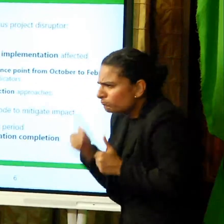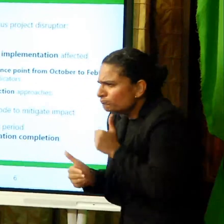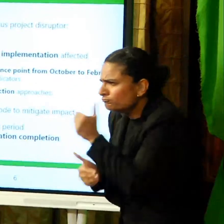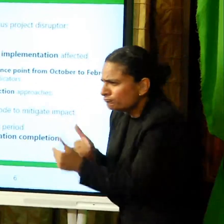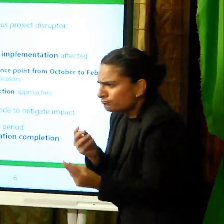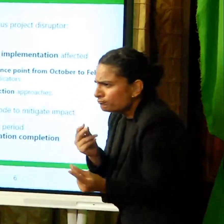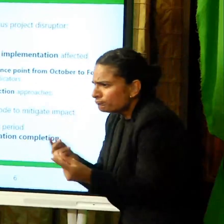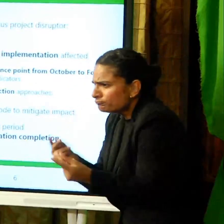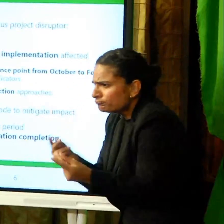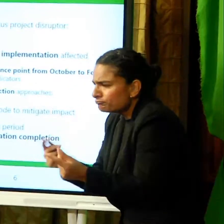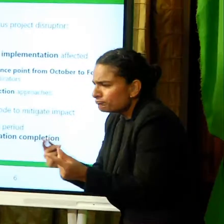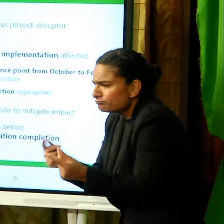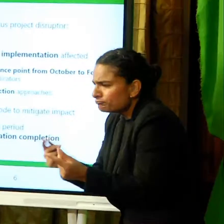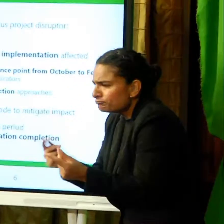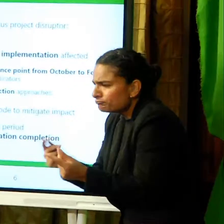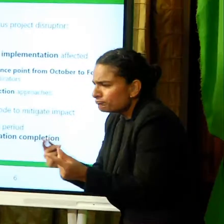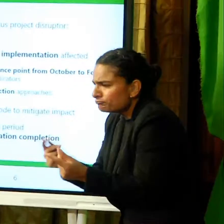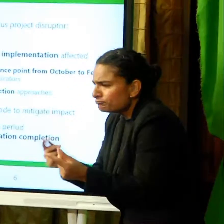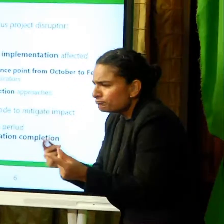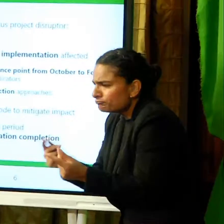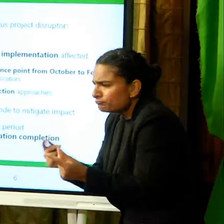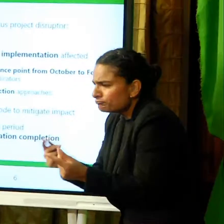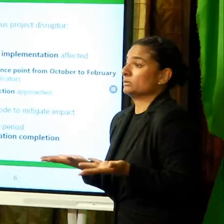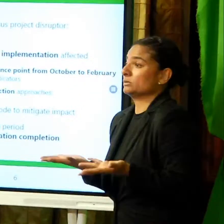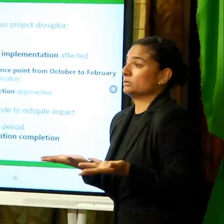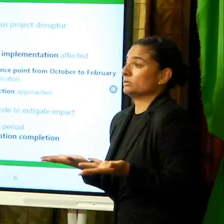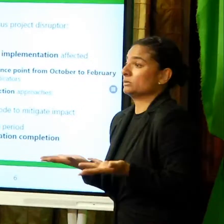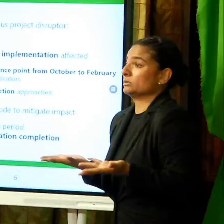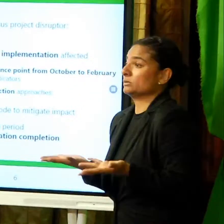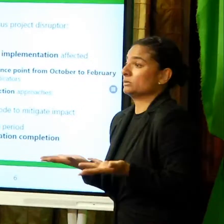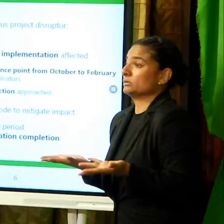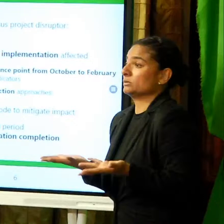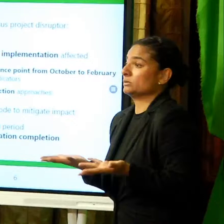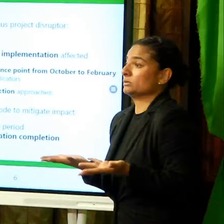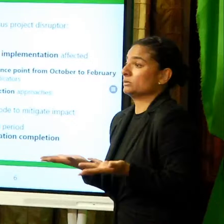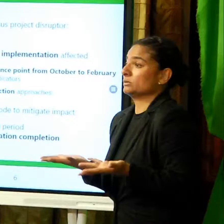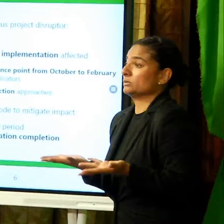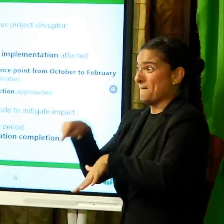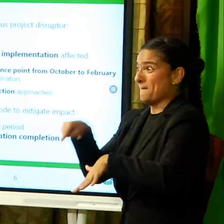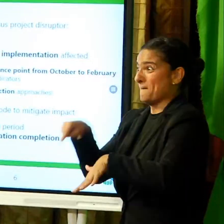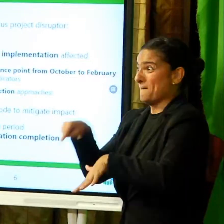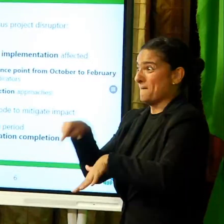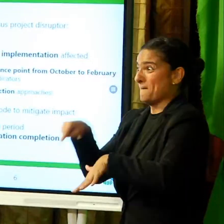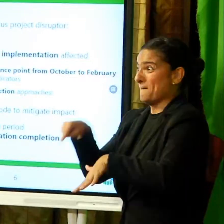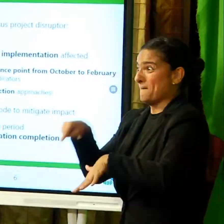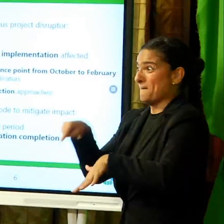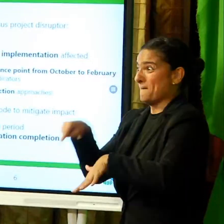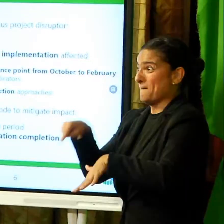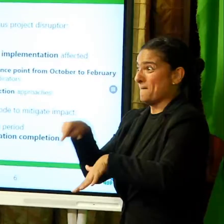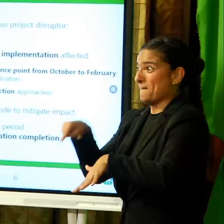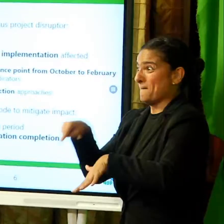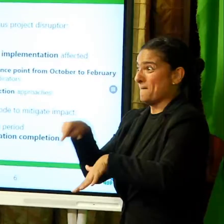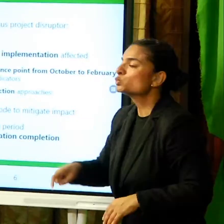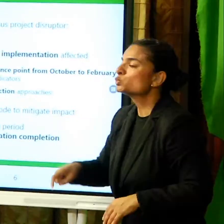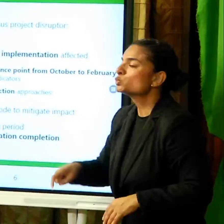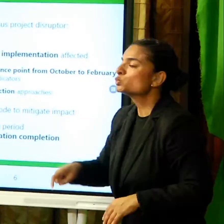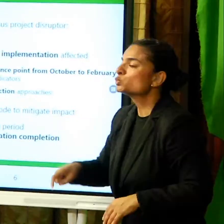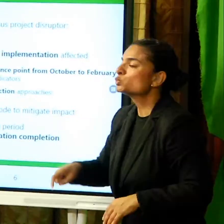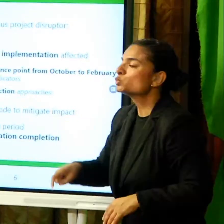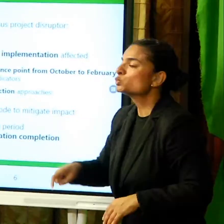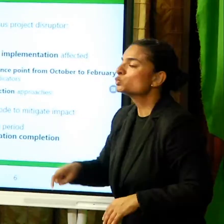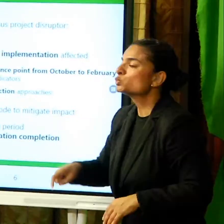by coincidence, Mr. President, we were given this day, used to be a census night. And that's when we would go into